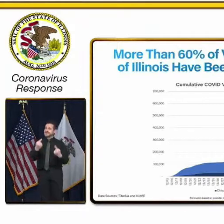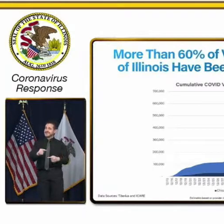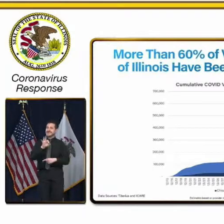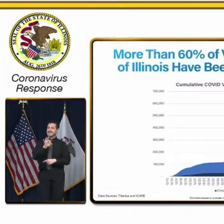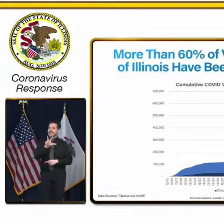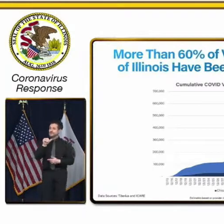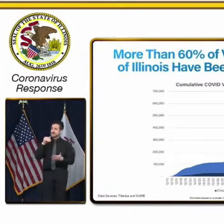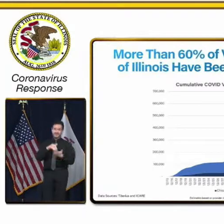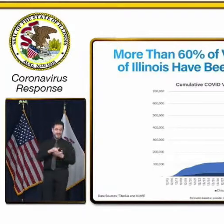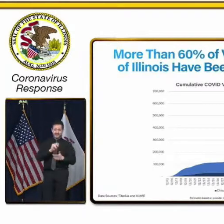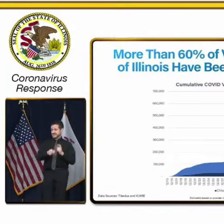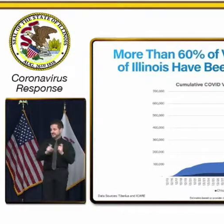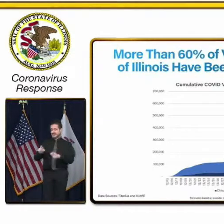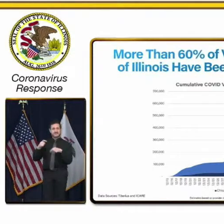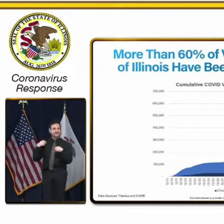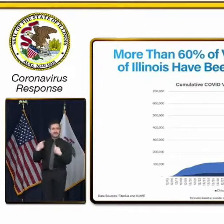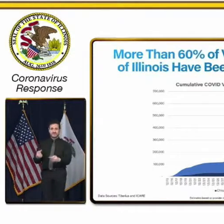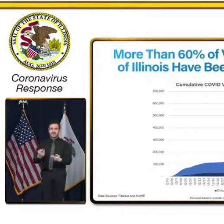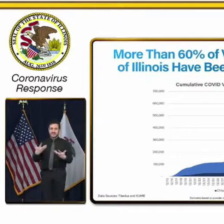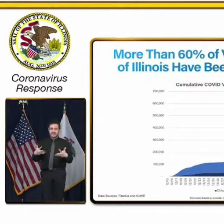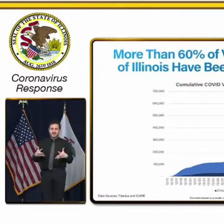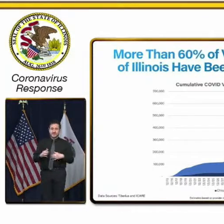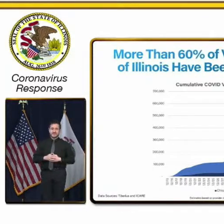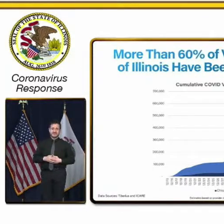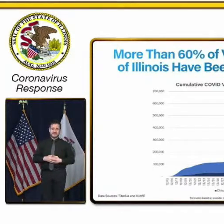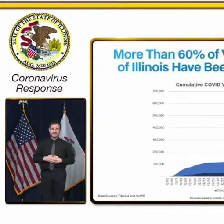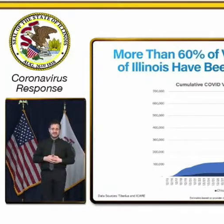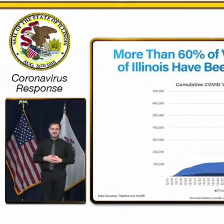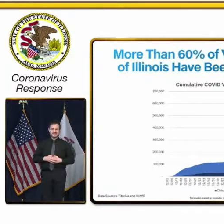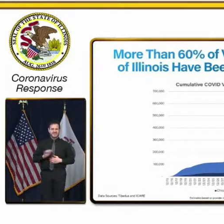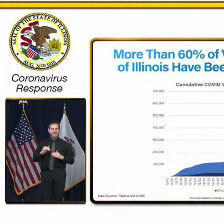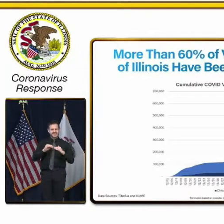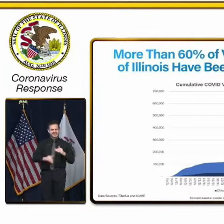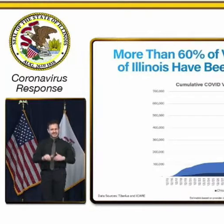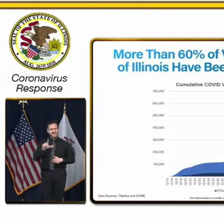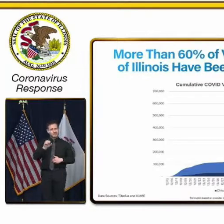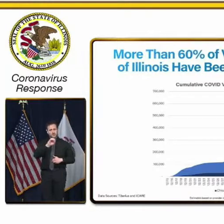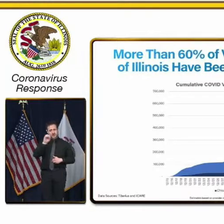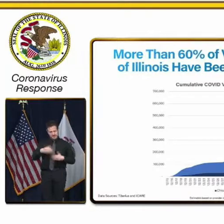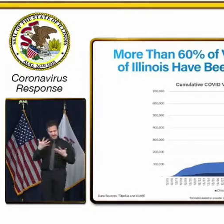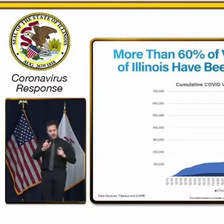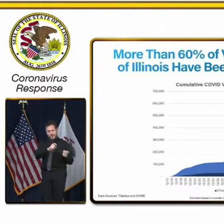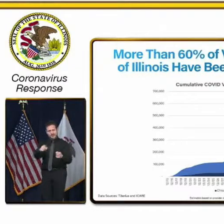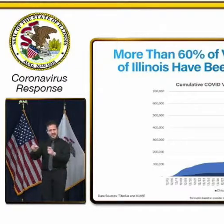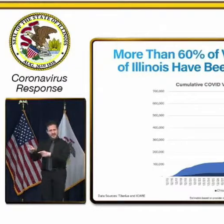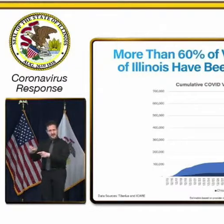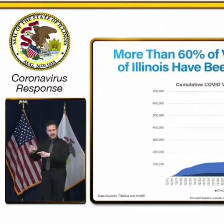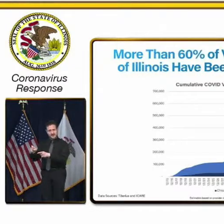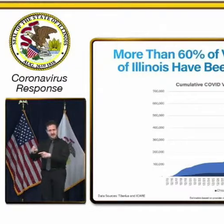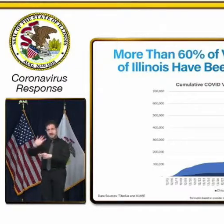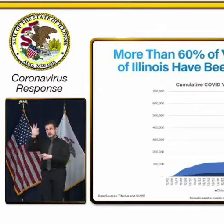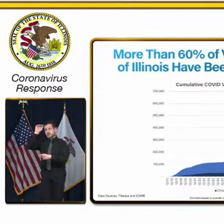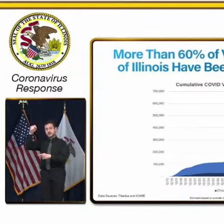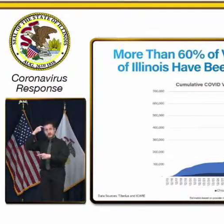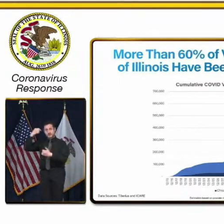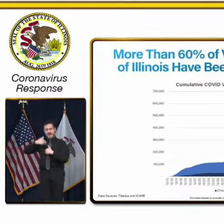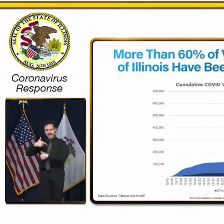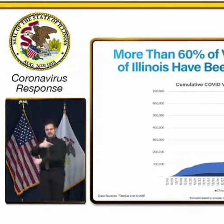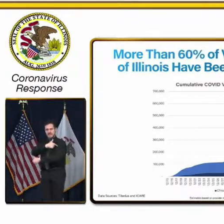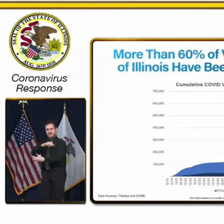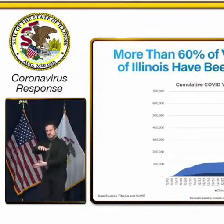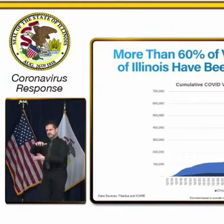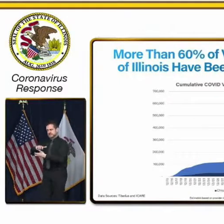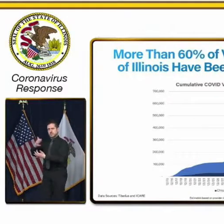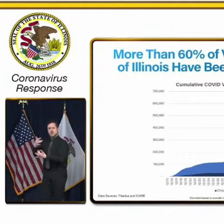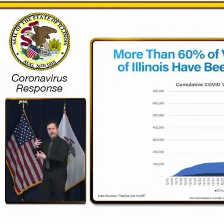93,683 have been administered by the federal government's program. That's less than 20% of their supply.